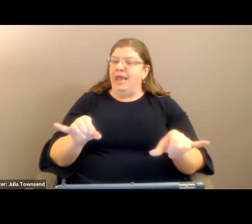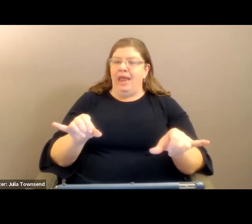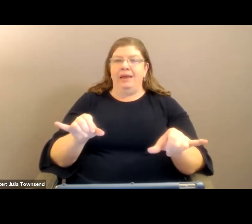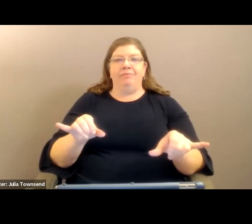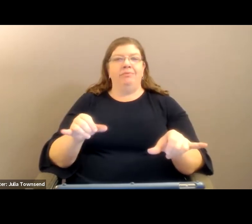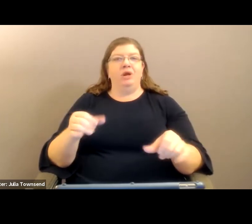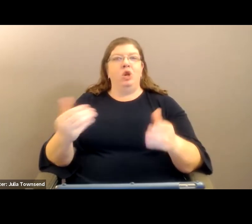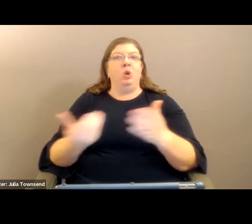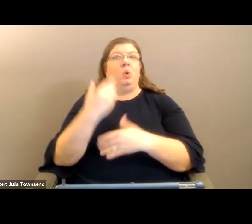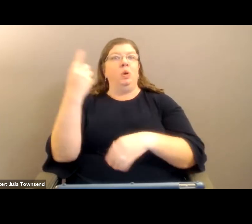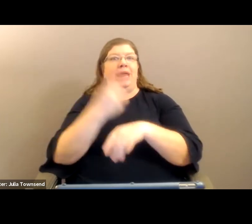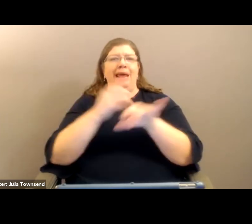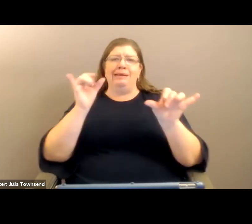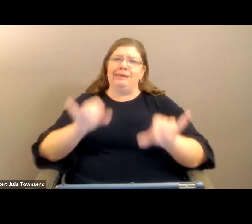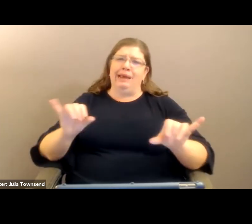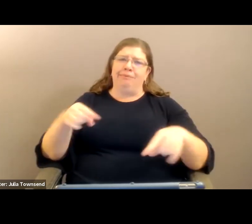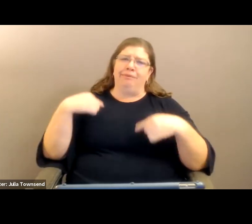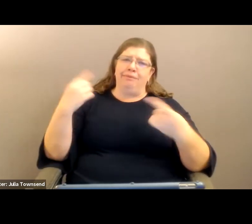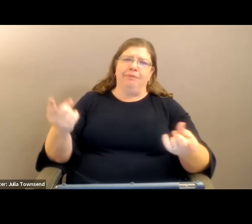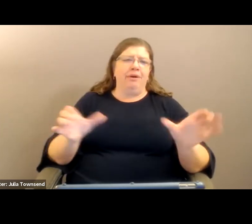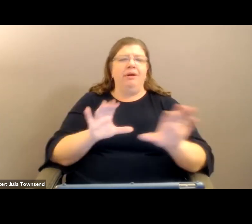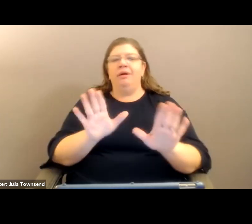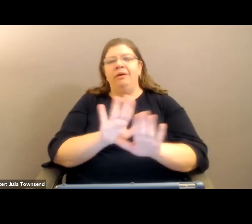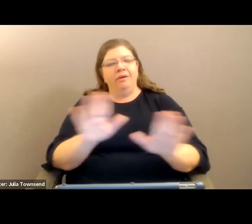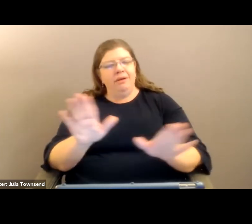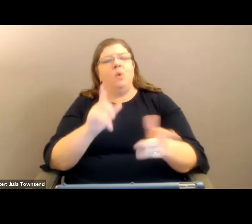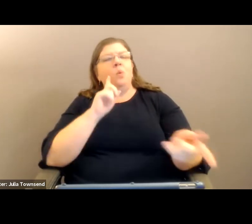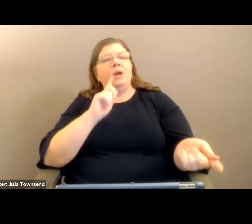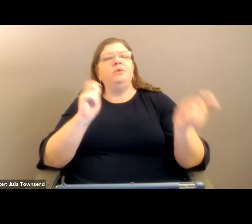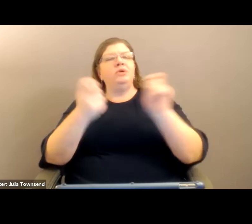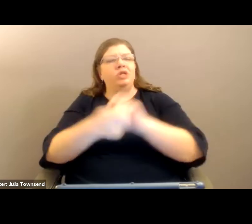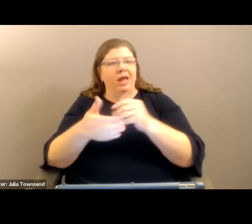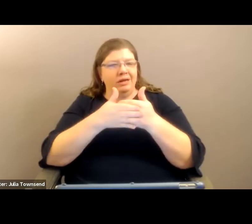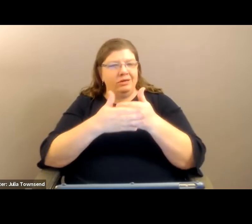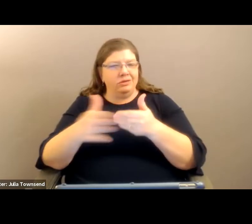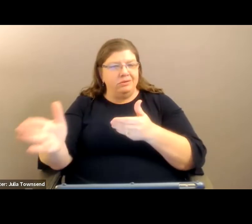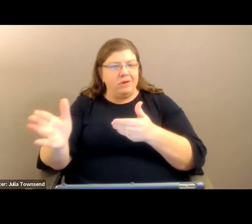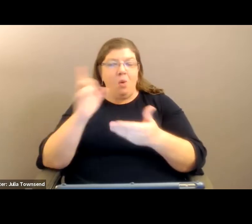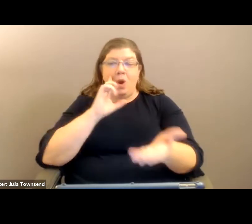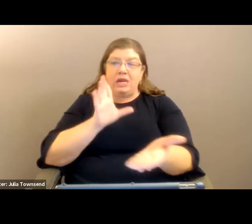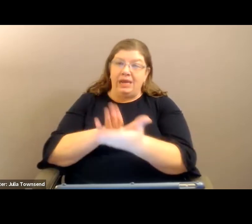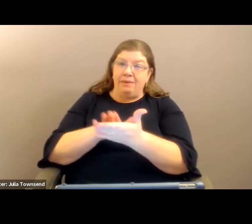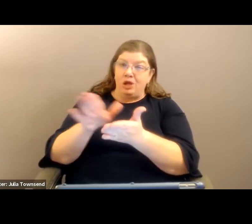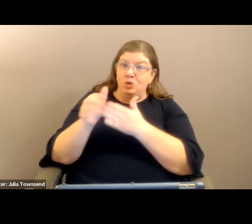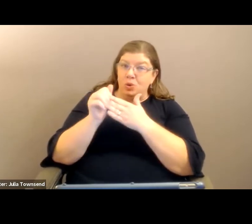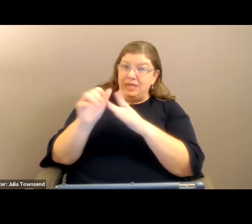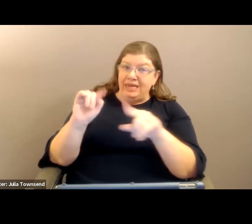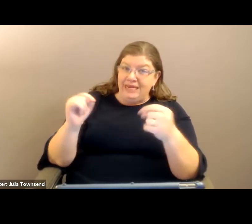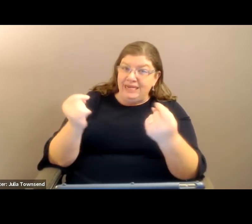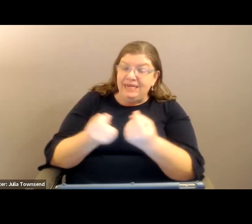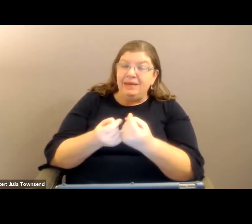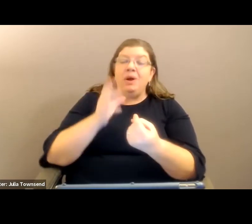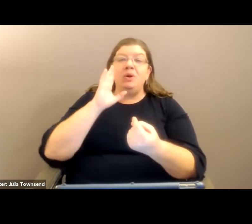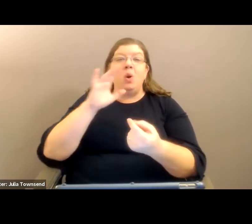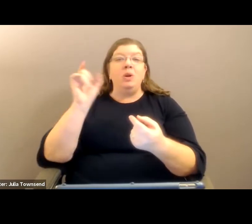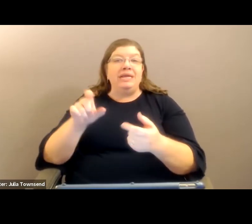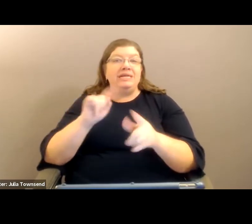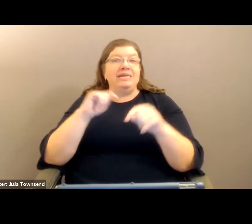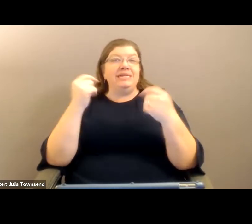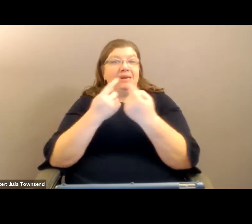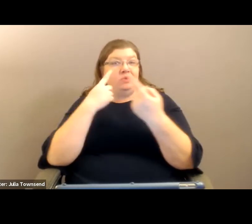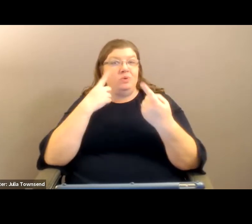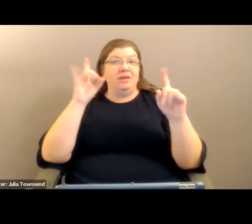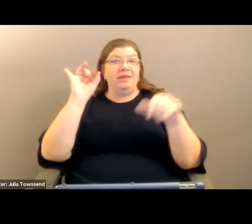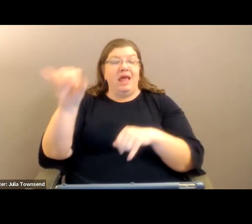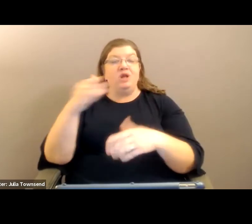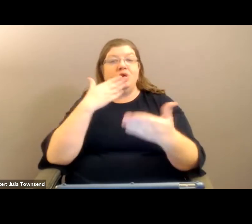day. We have to continue to do that. And also just want to commend you leading the team. And I know that certainly makes a team to do that. And I think there's a good